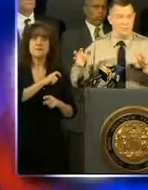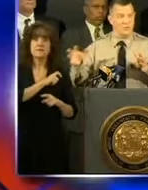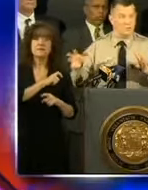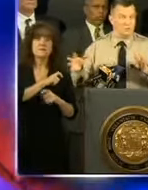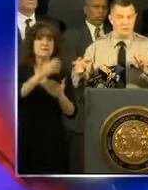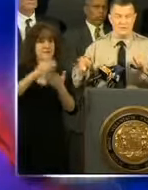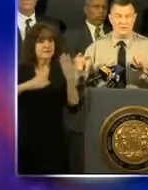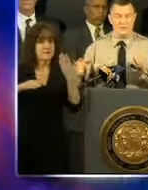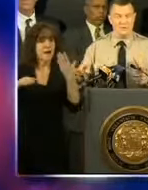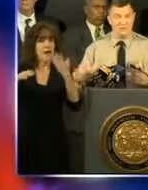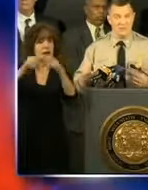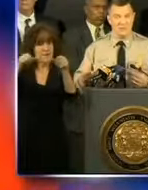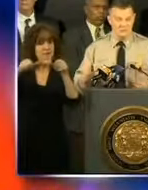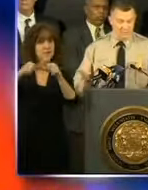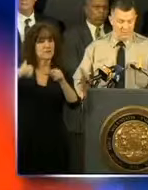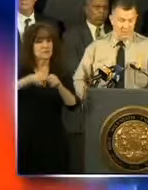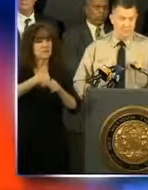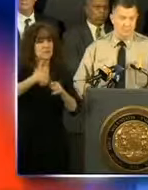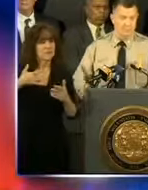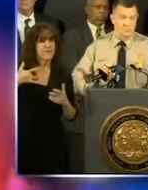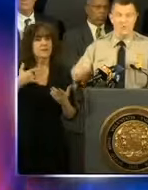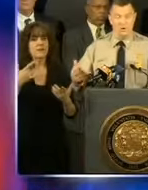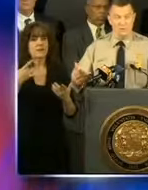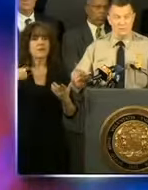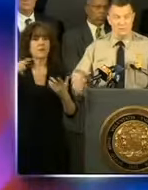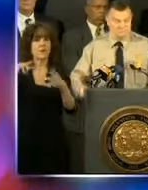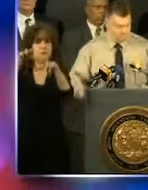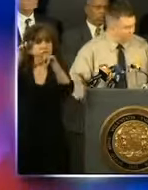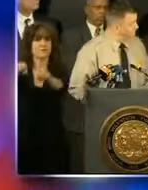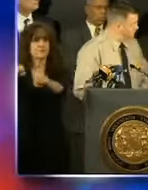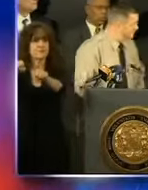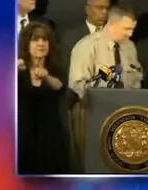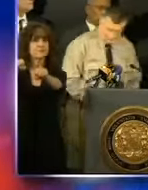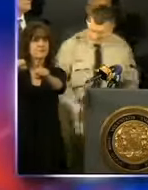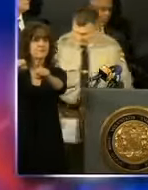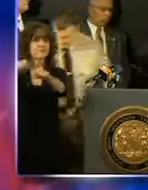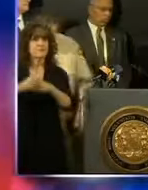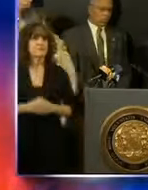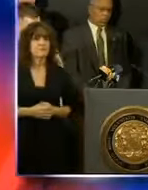certain critical infrastructure, certain areas that we believe we need to hold.